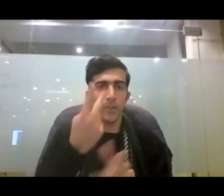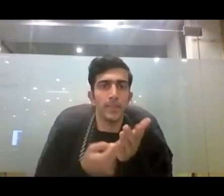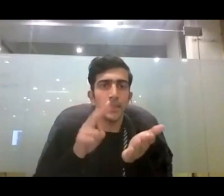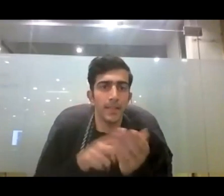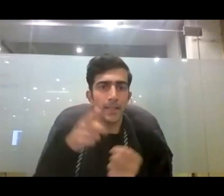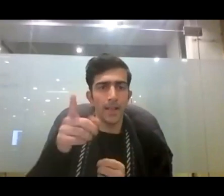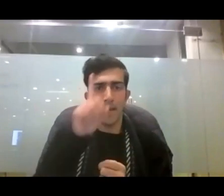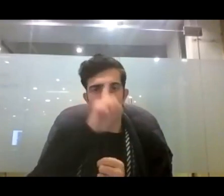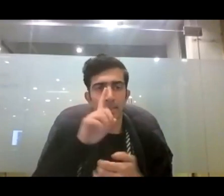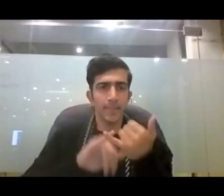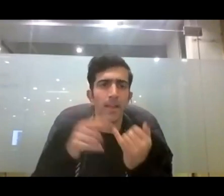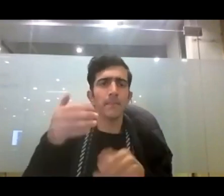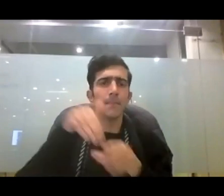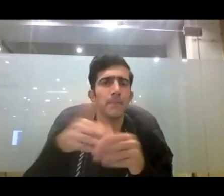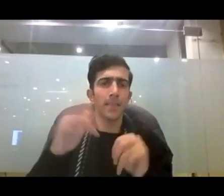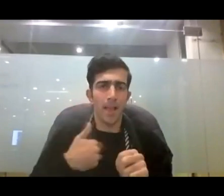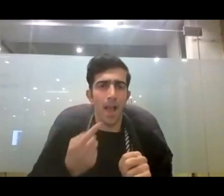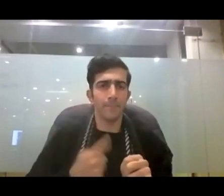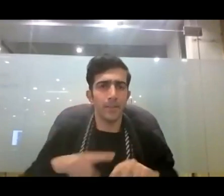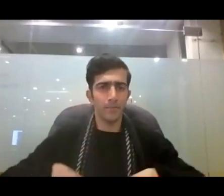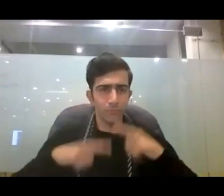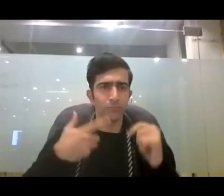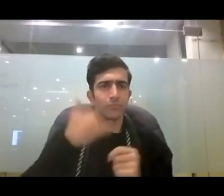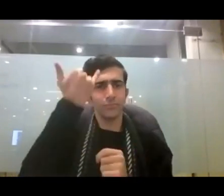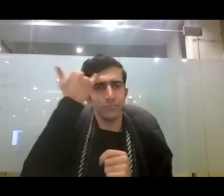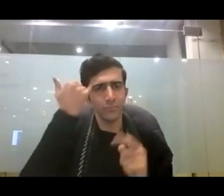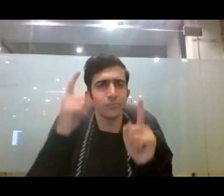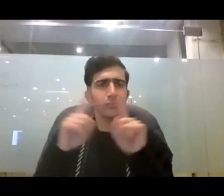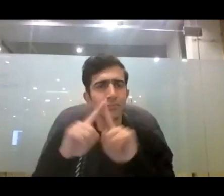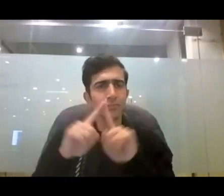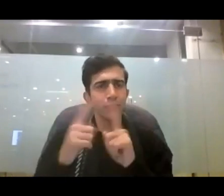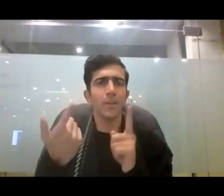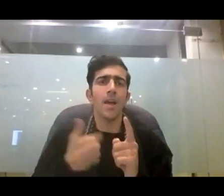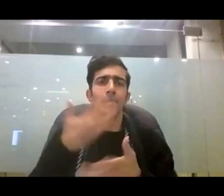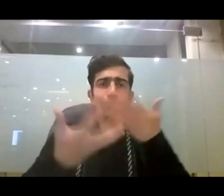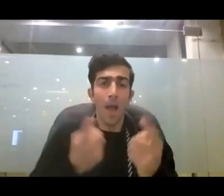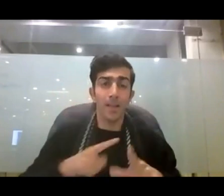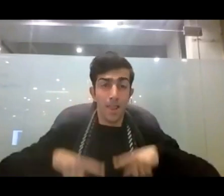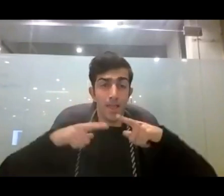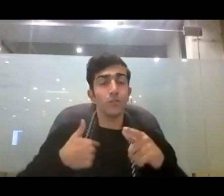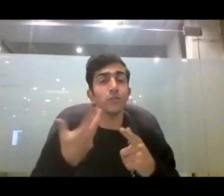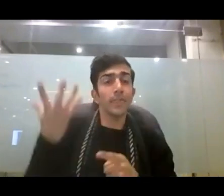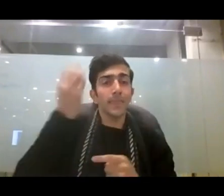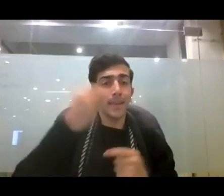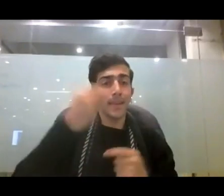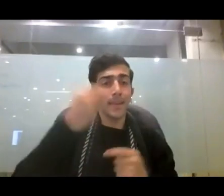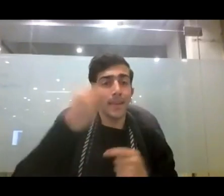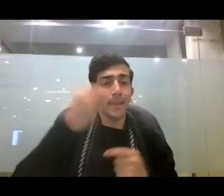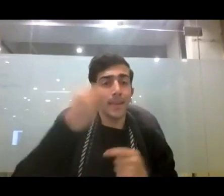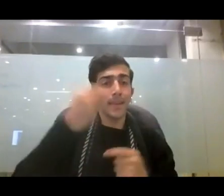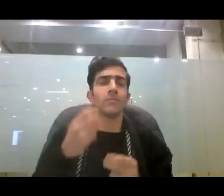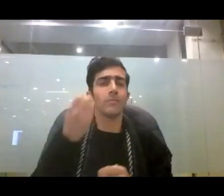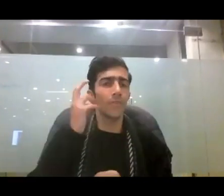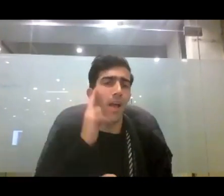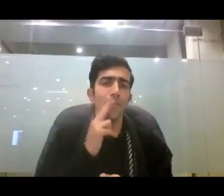So now I'm also hosting a TV program as a deaf anchor at K2 TV channel,